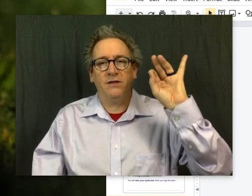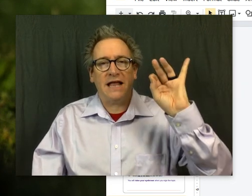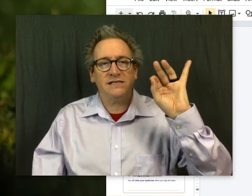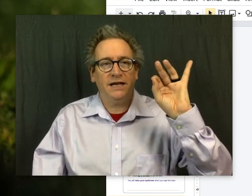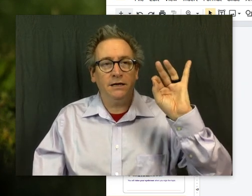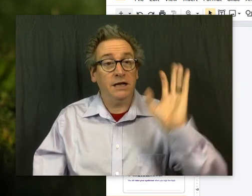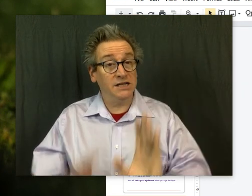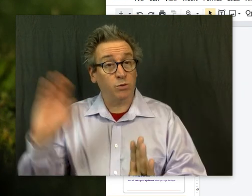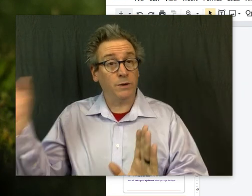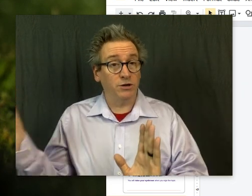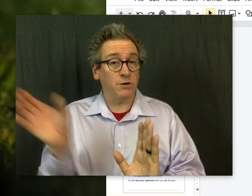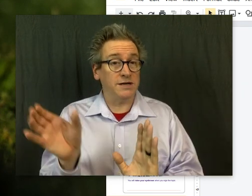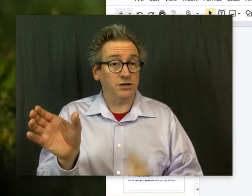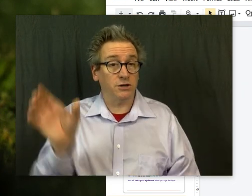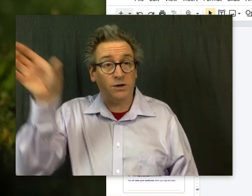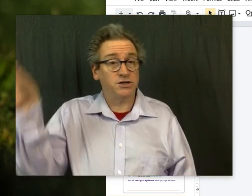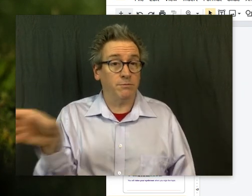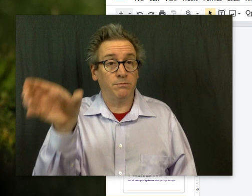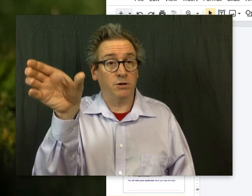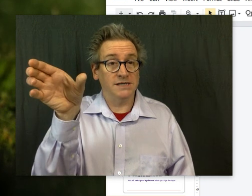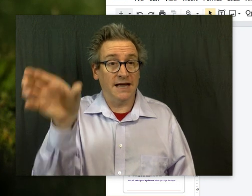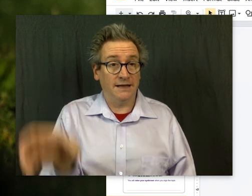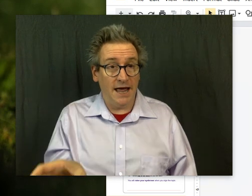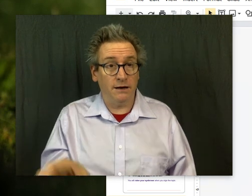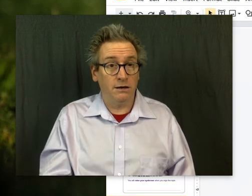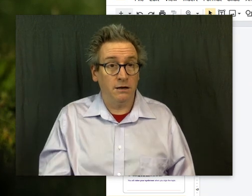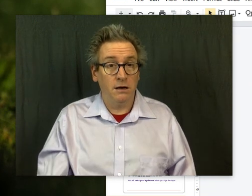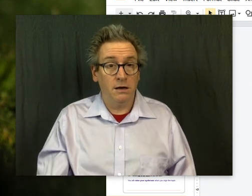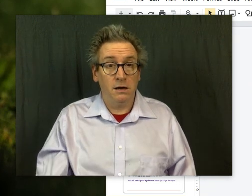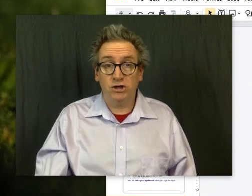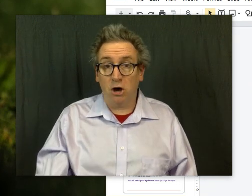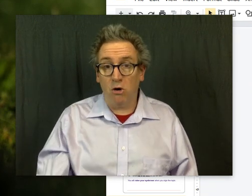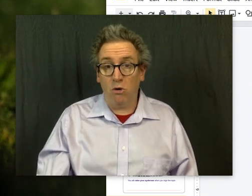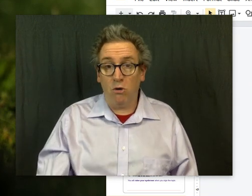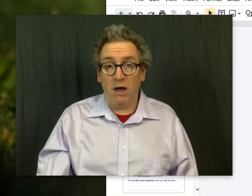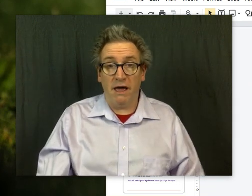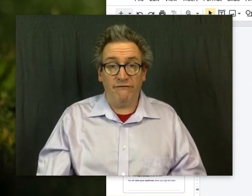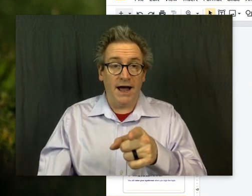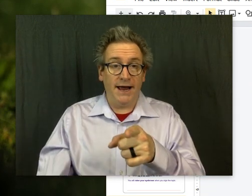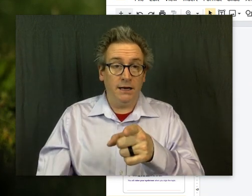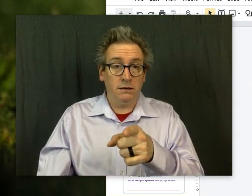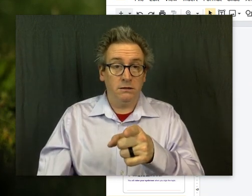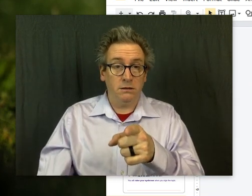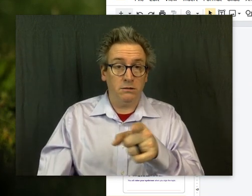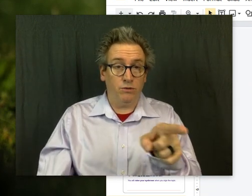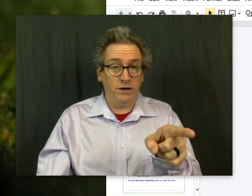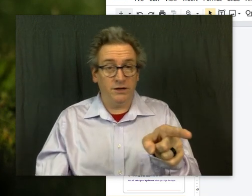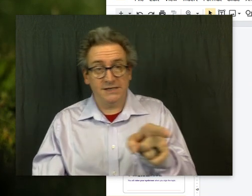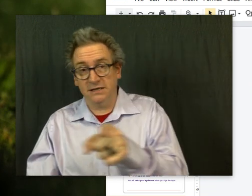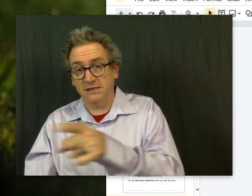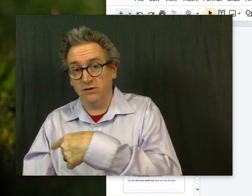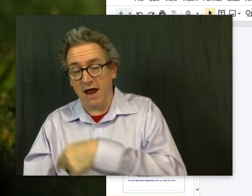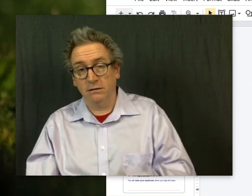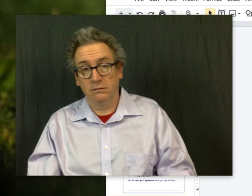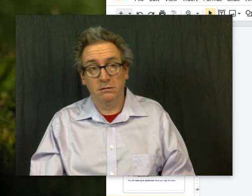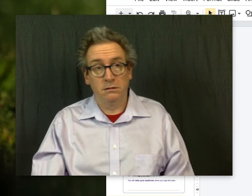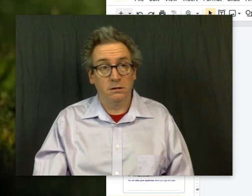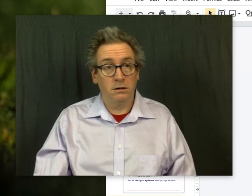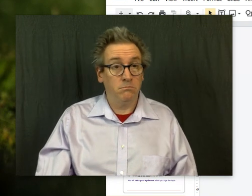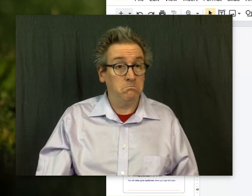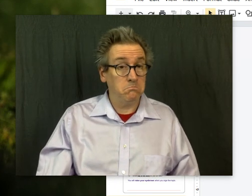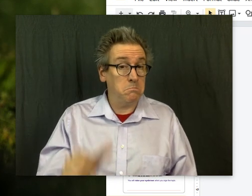Then the last thing is where we put the question. The question goes at the end. So if I put the sentence in red,